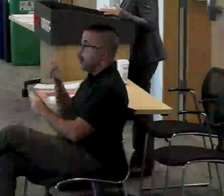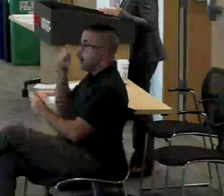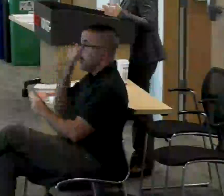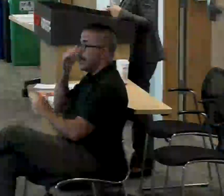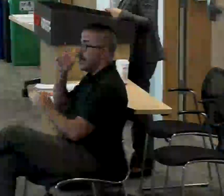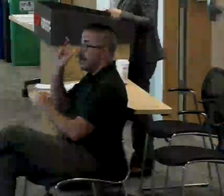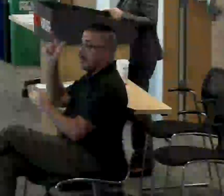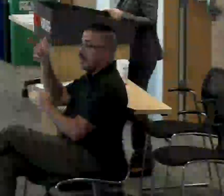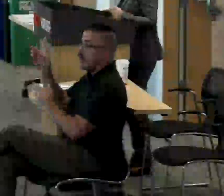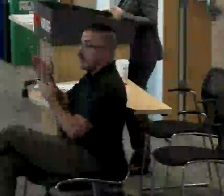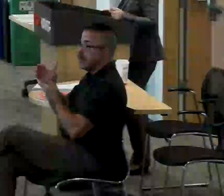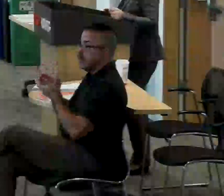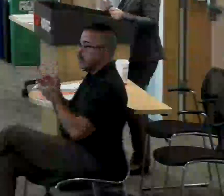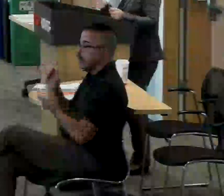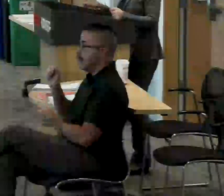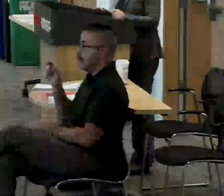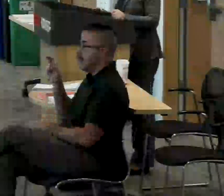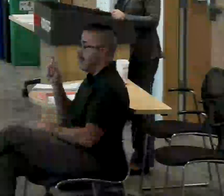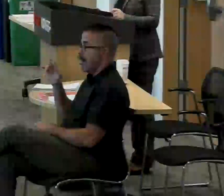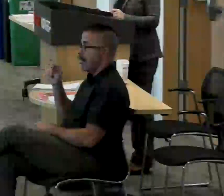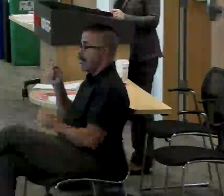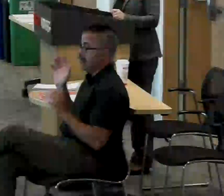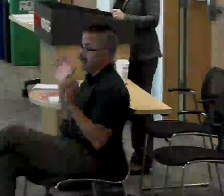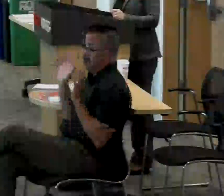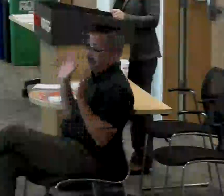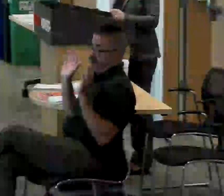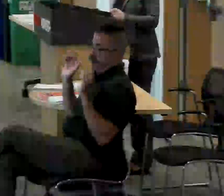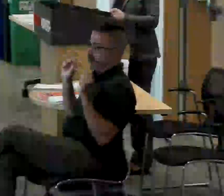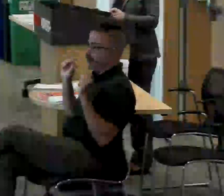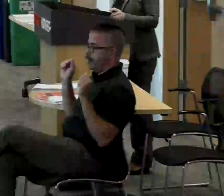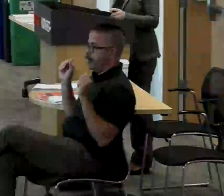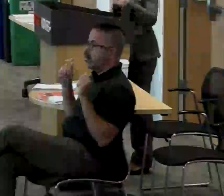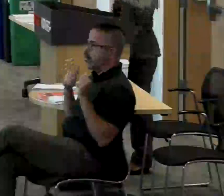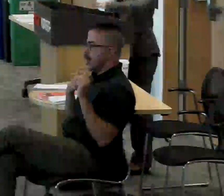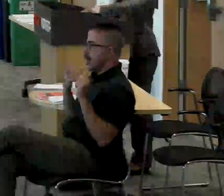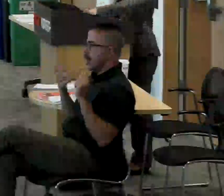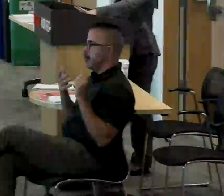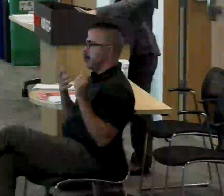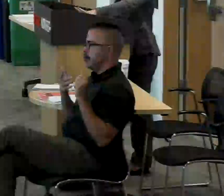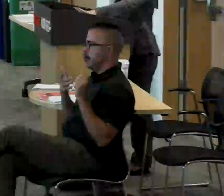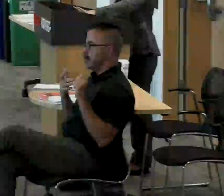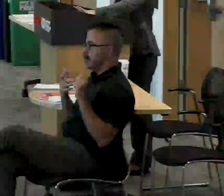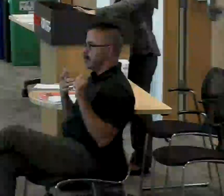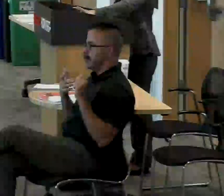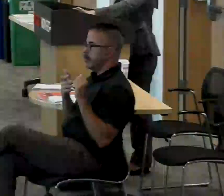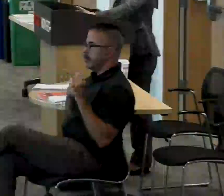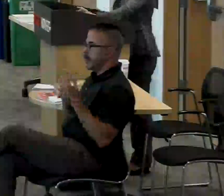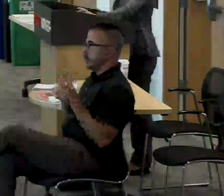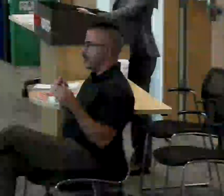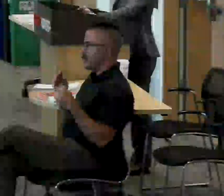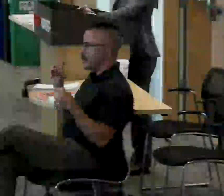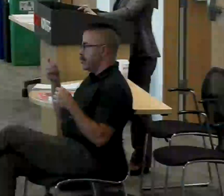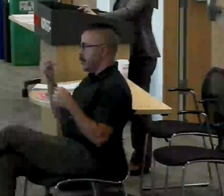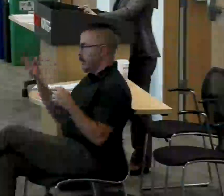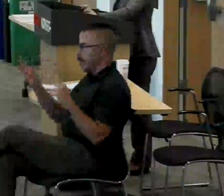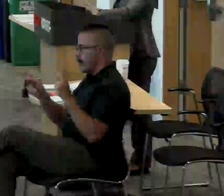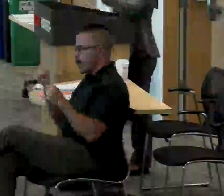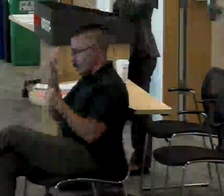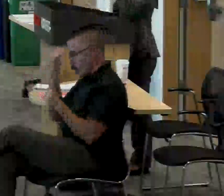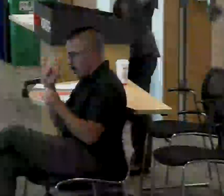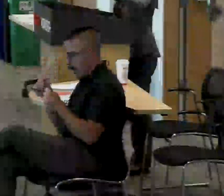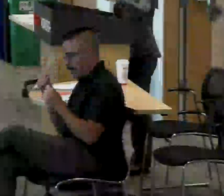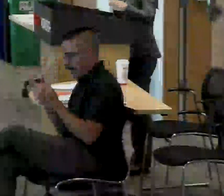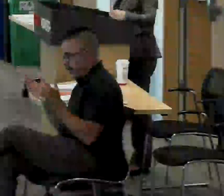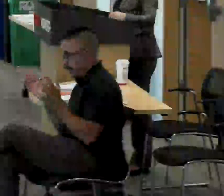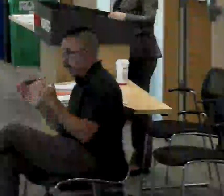sort of audit. So I like to note that as at this point as well. But I also